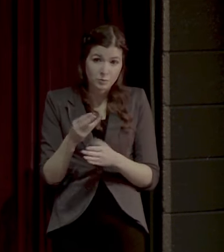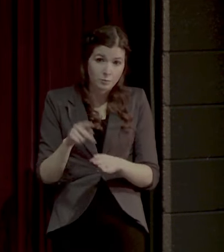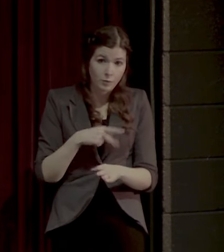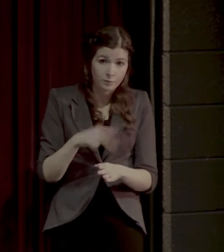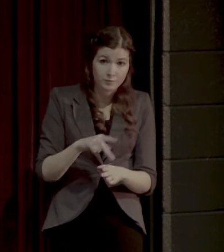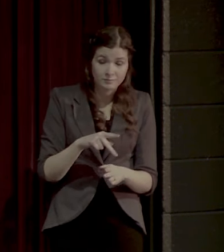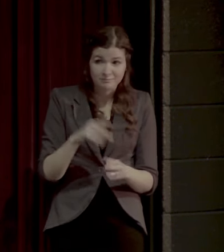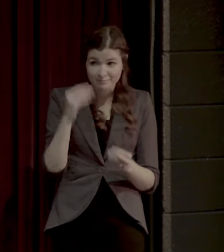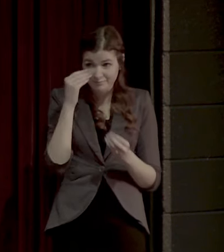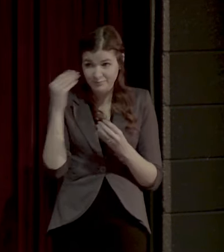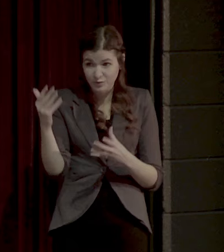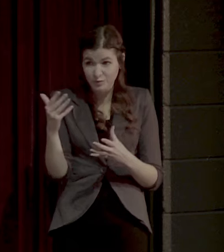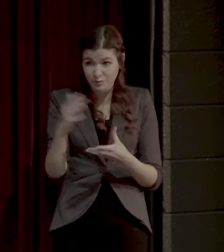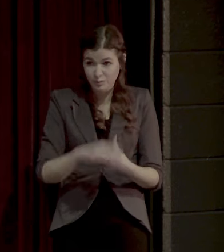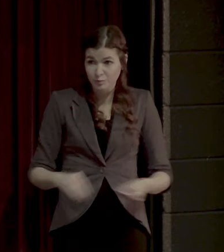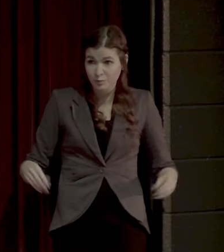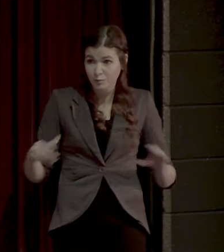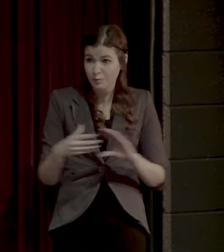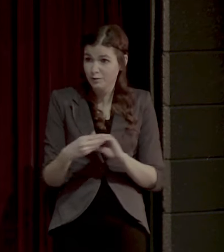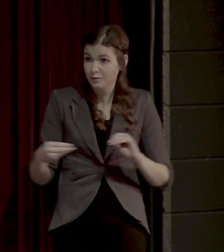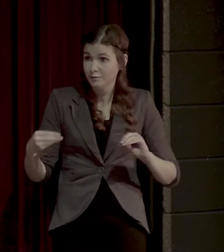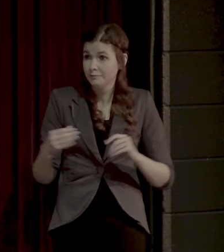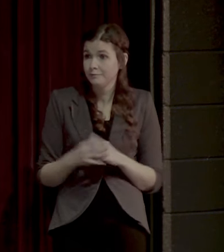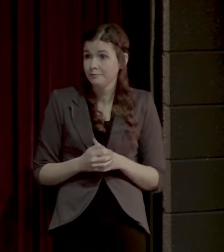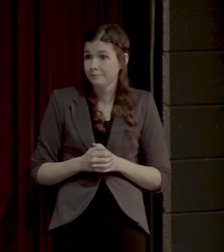few stories with you.